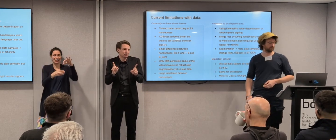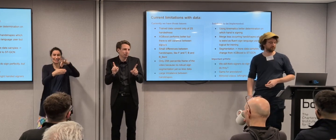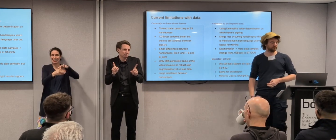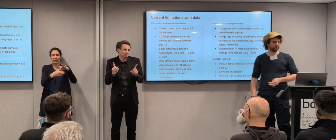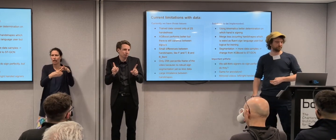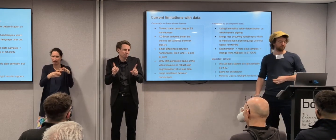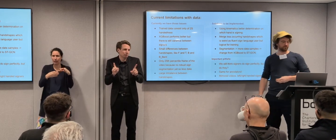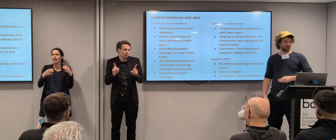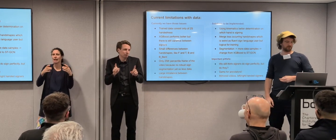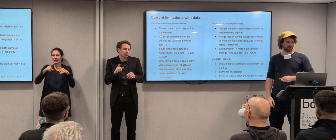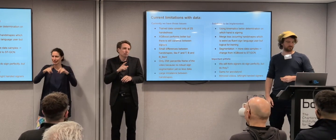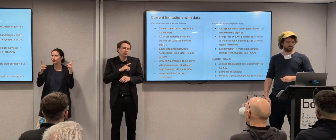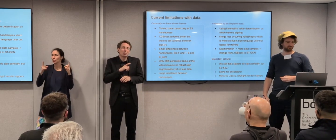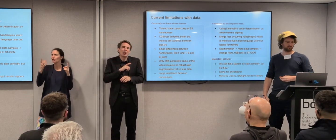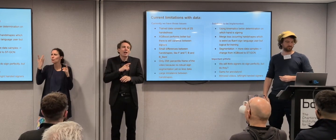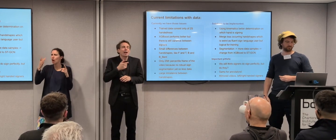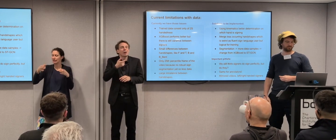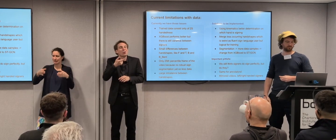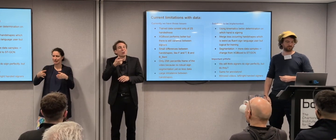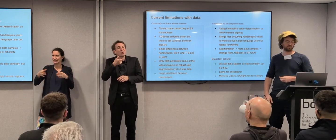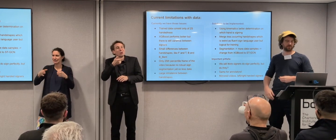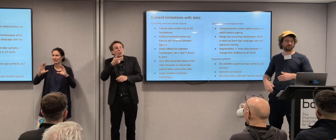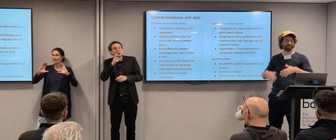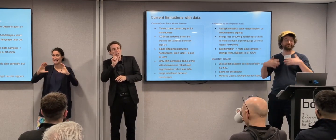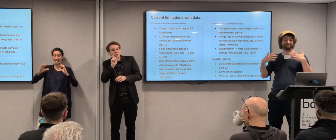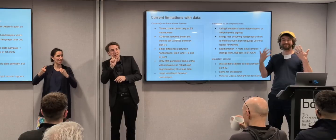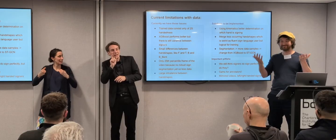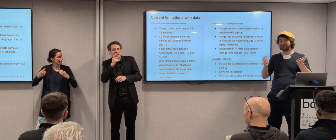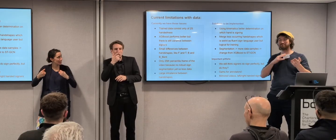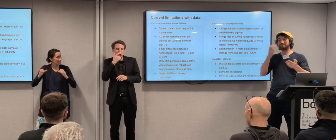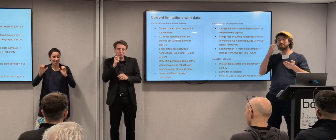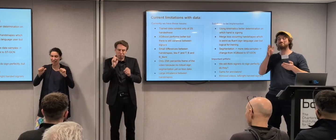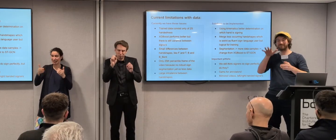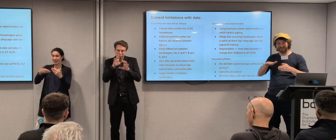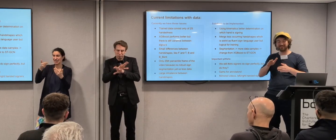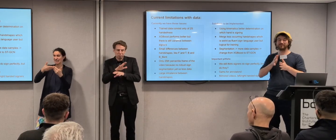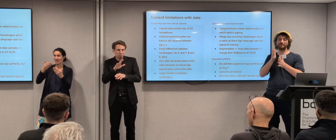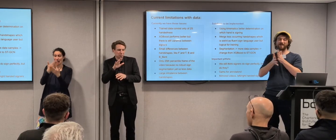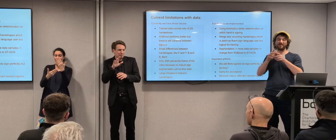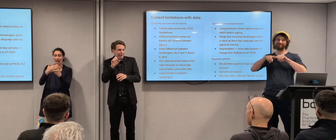Because the C hand shape could easily be mistaken for an S hand shape here.